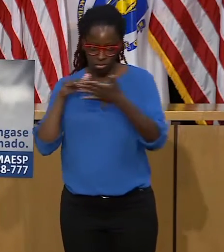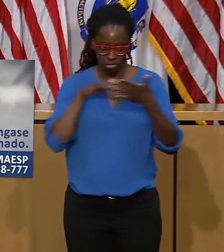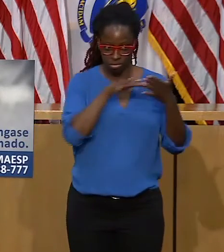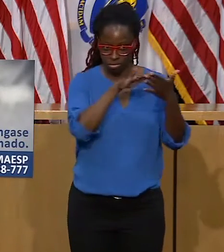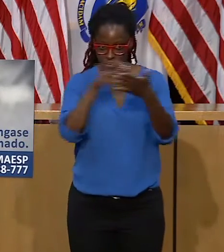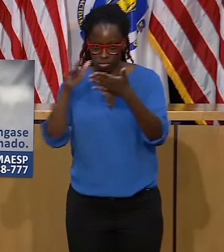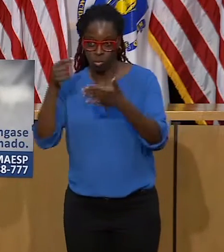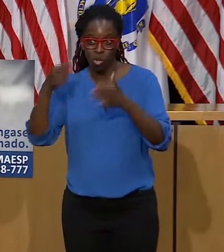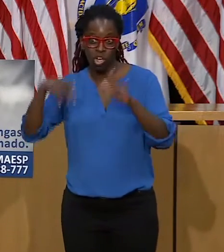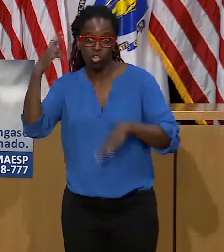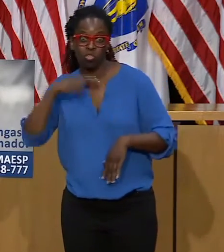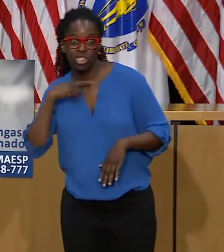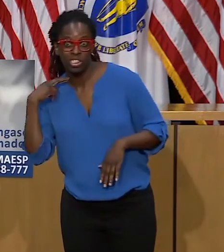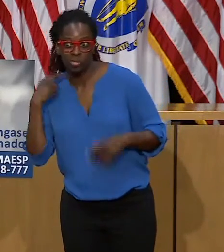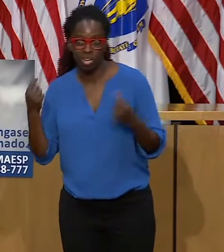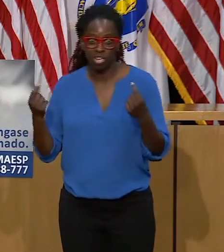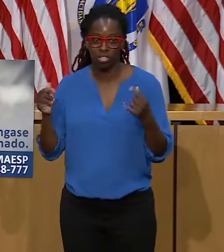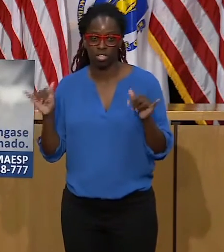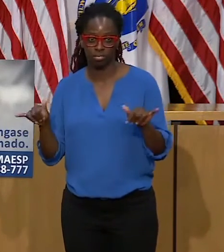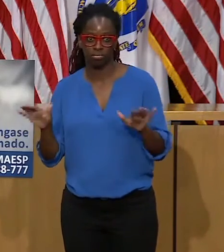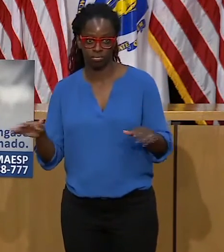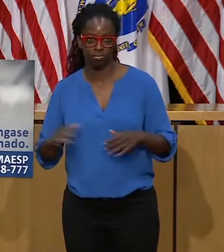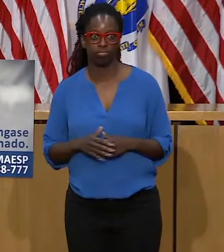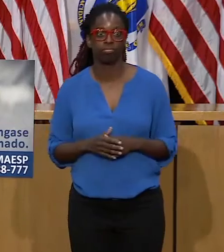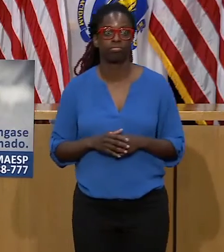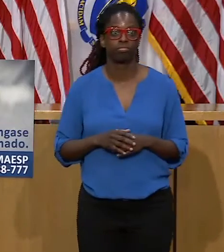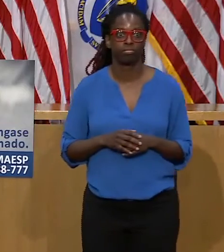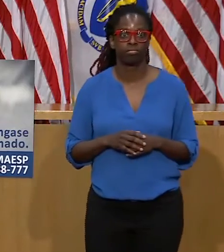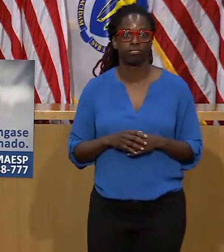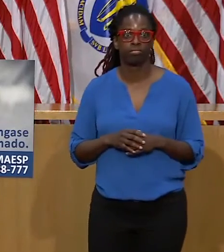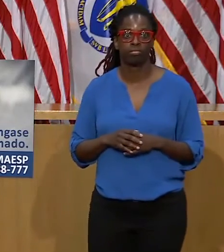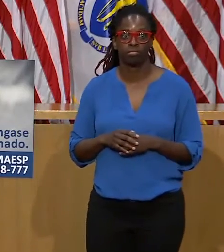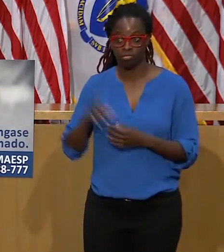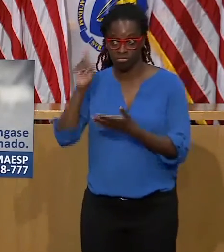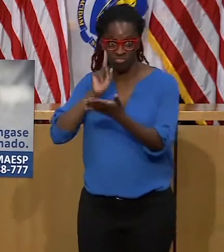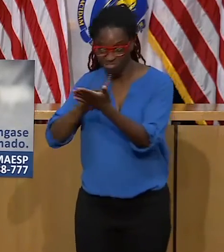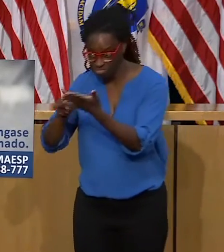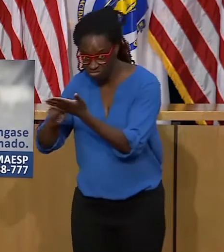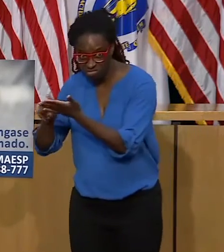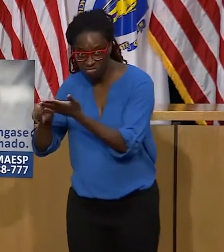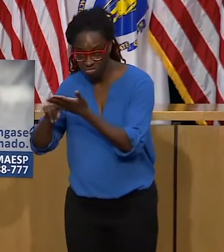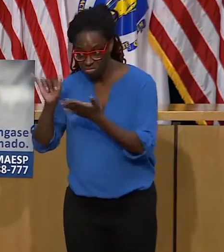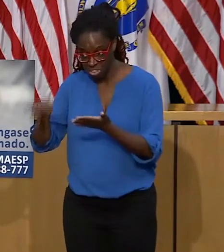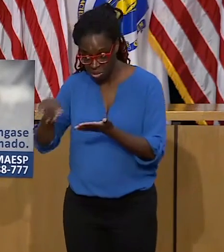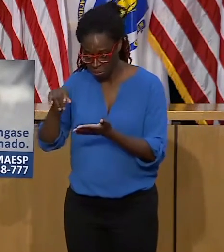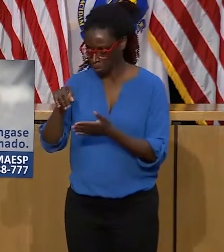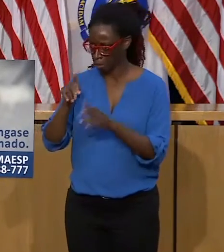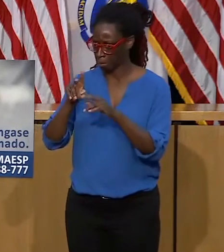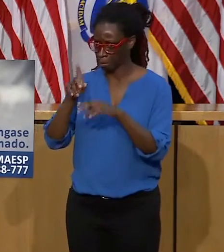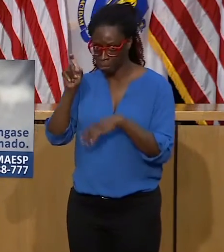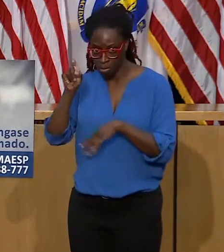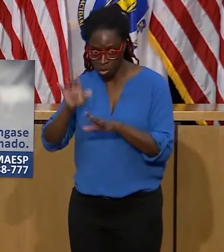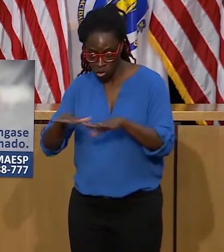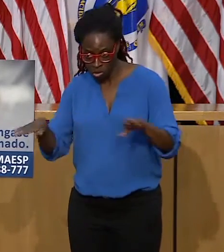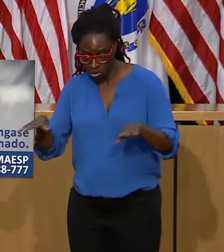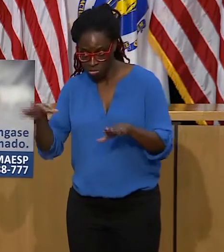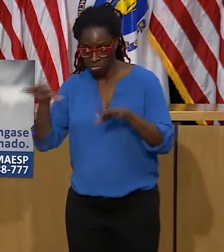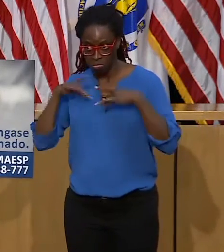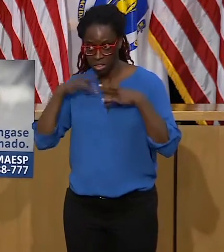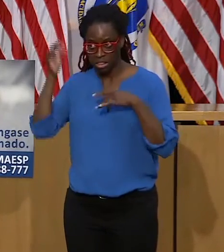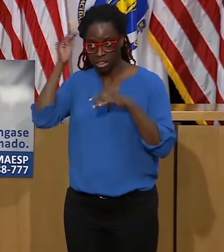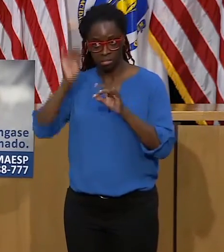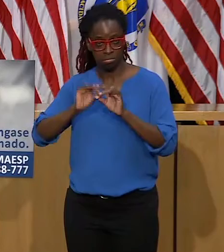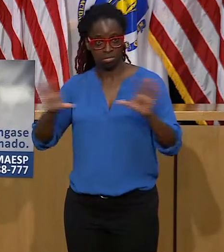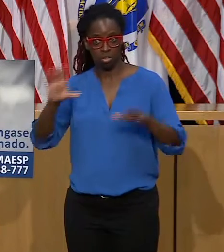with COVID and less likely to get sick when exposed. Second, when children are infected with COVID, they are